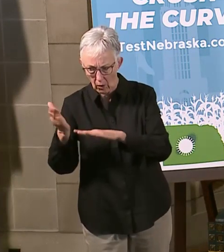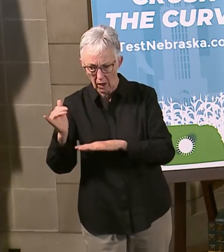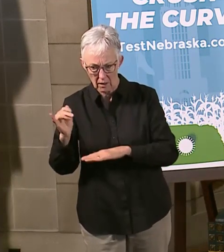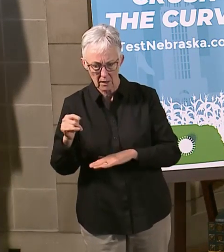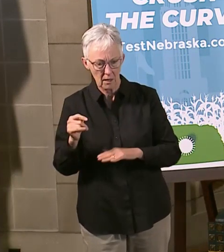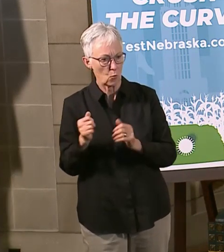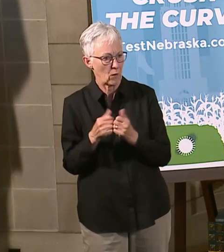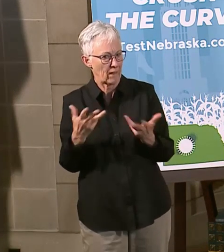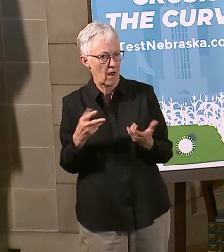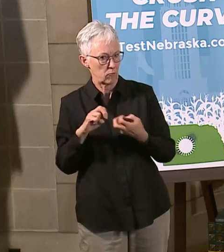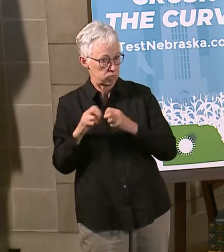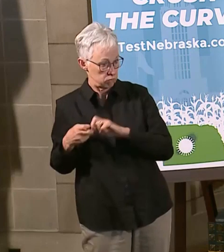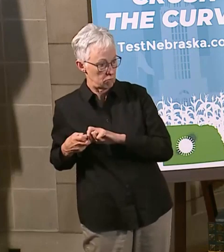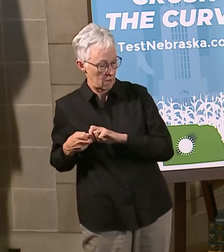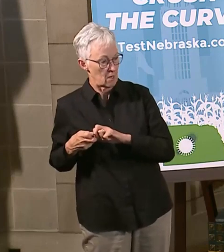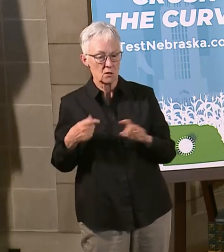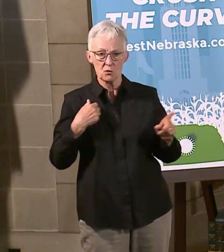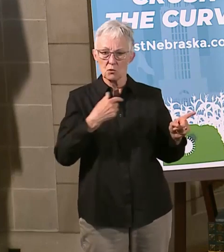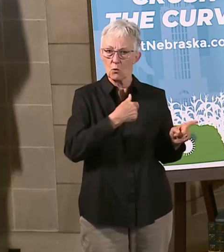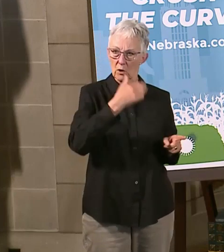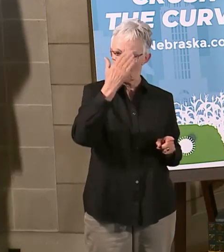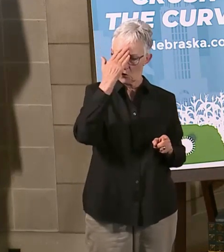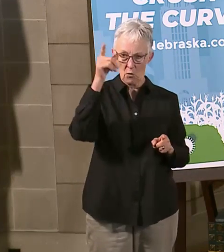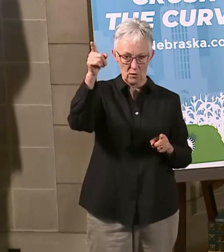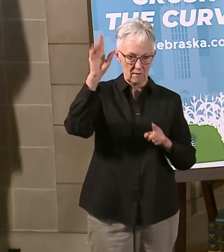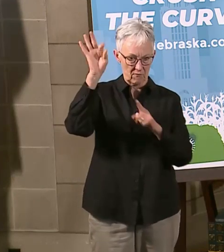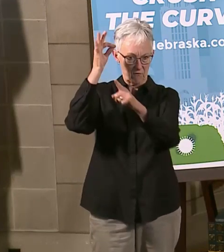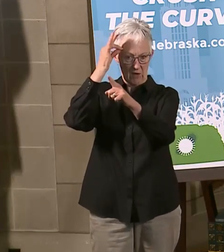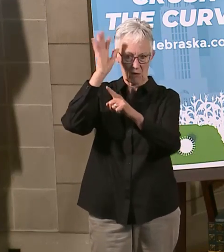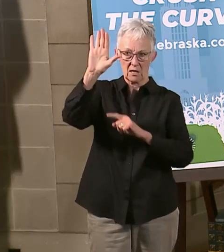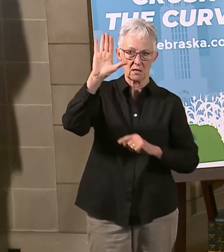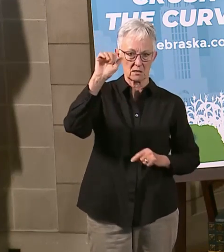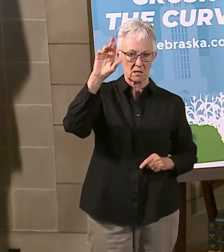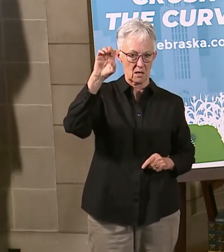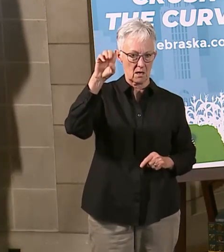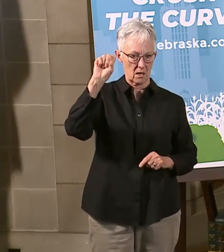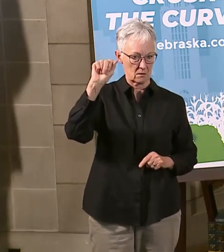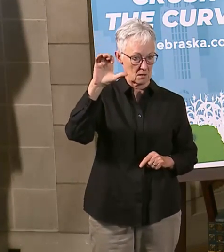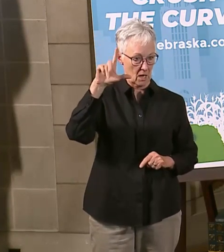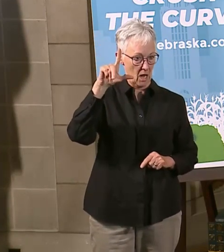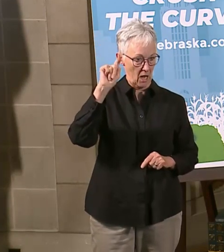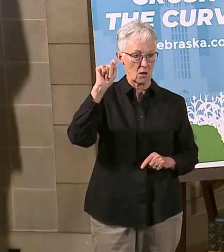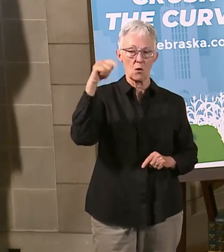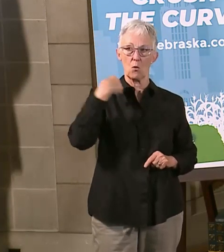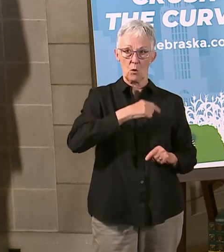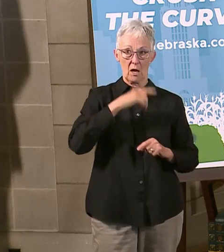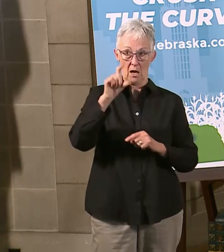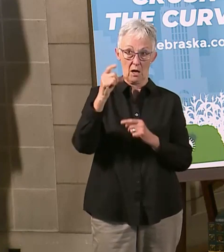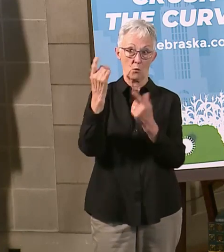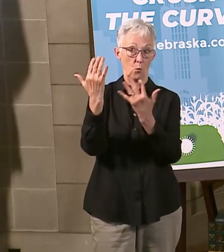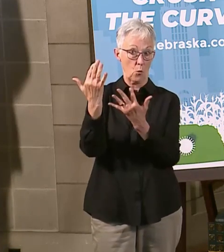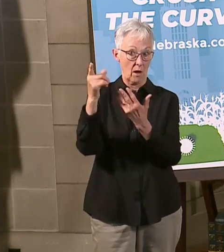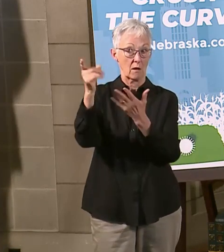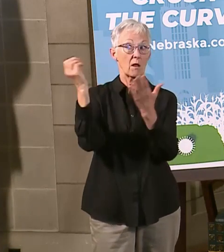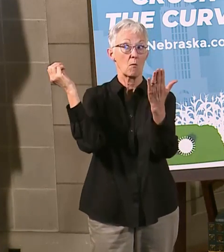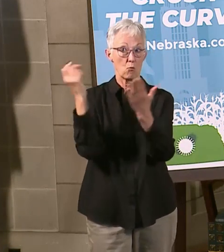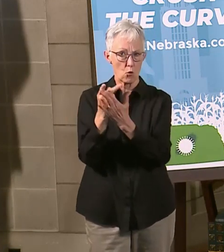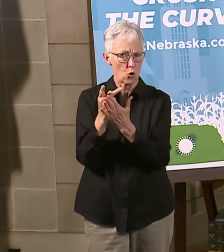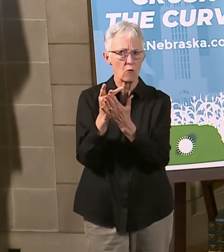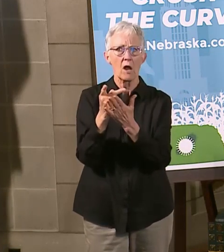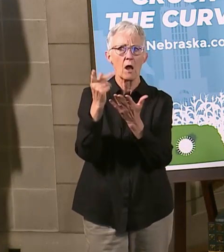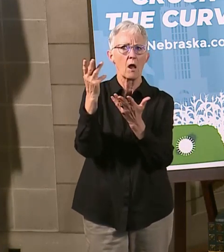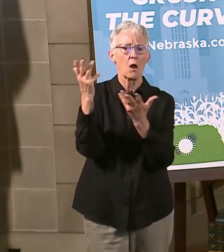the president, because then it's finalized, and then we can design software systems for that specific piece of legislation.